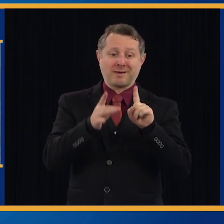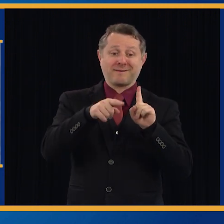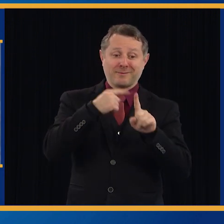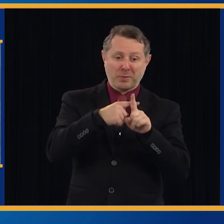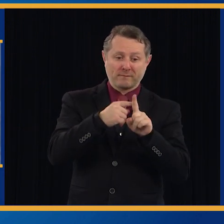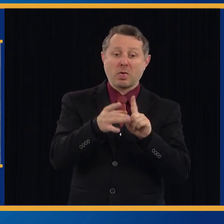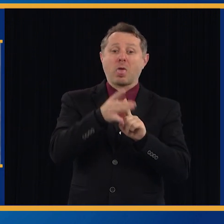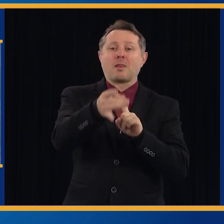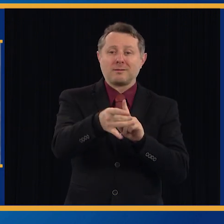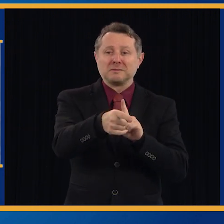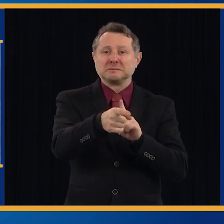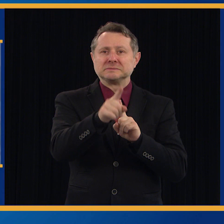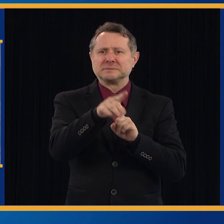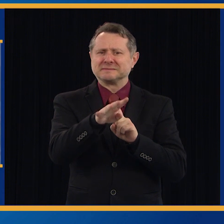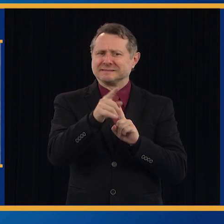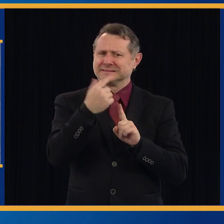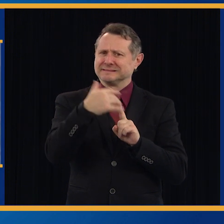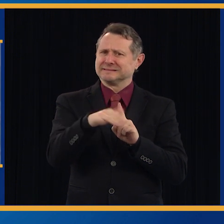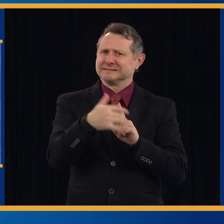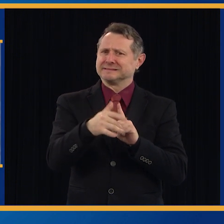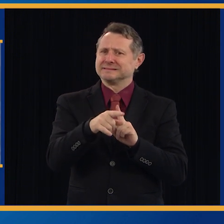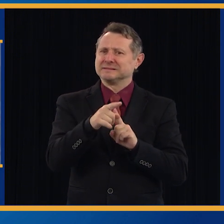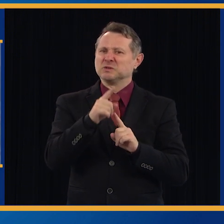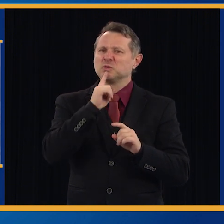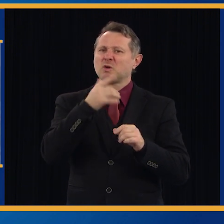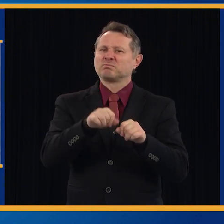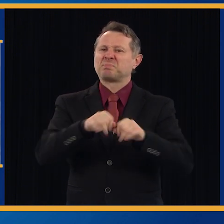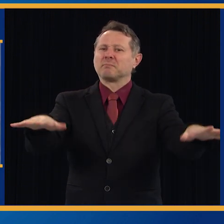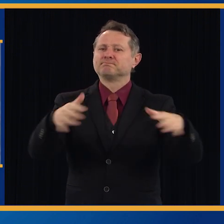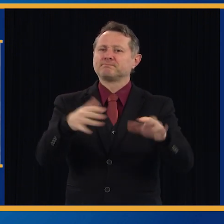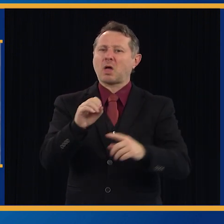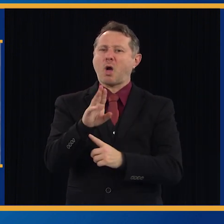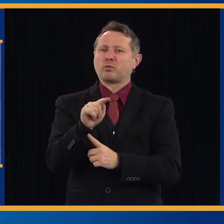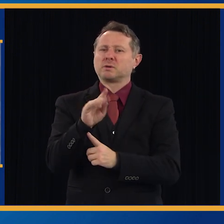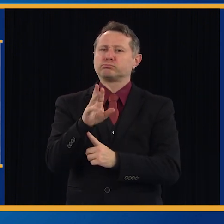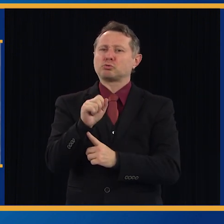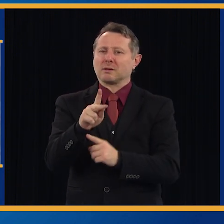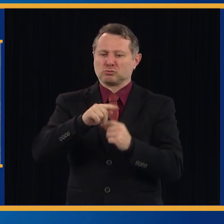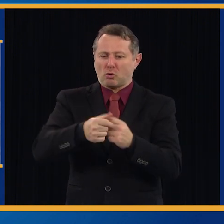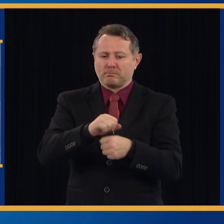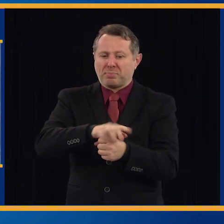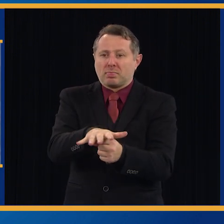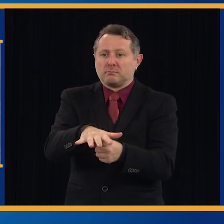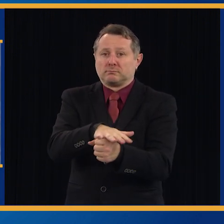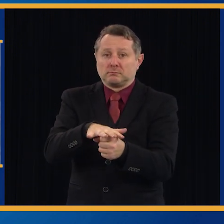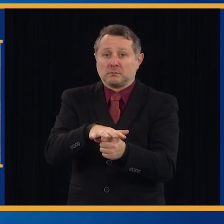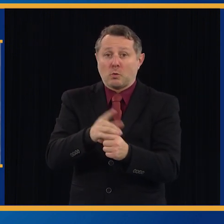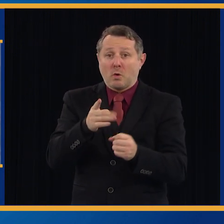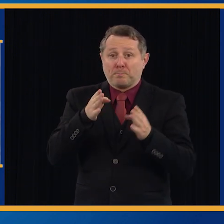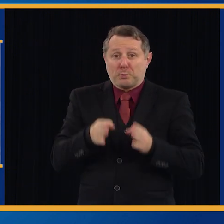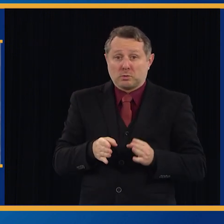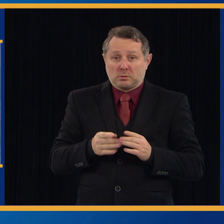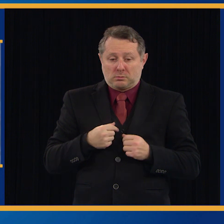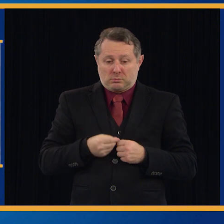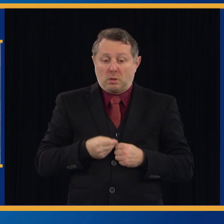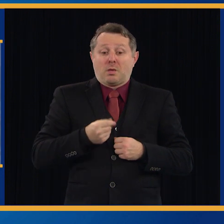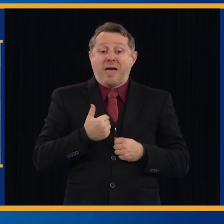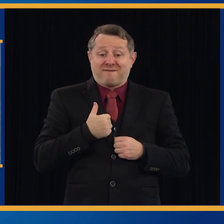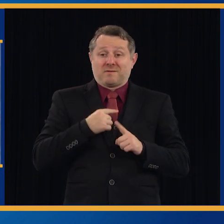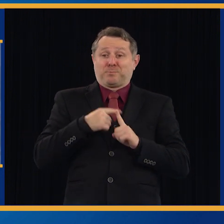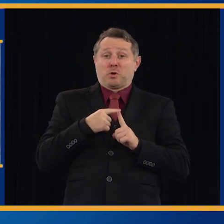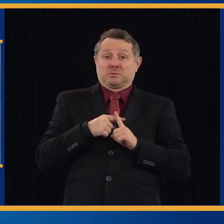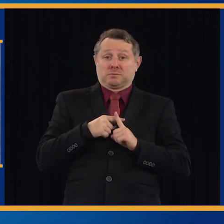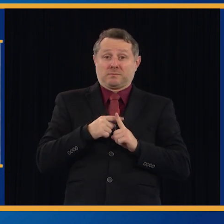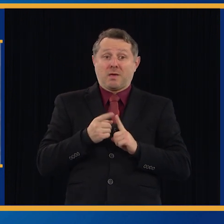is outbreak. One person is infecting more than one additional